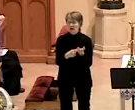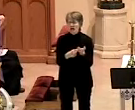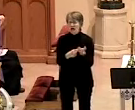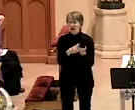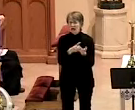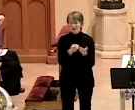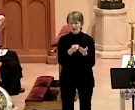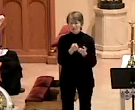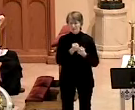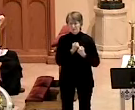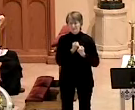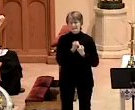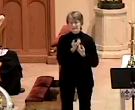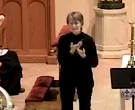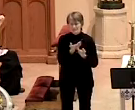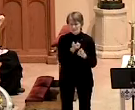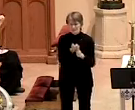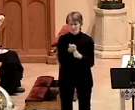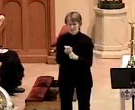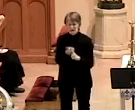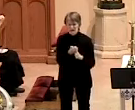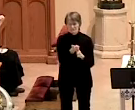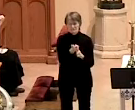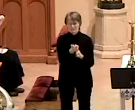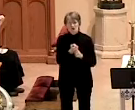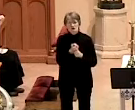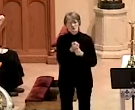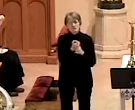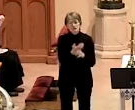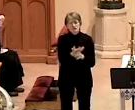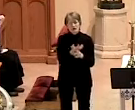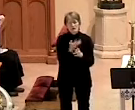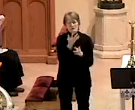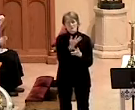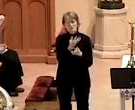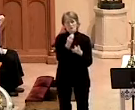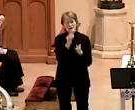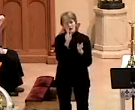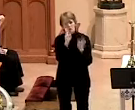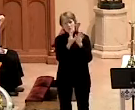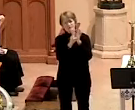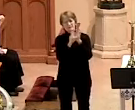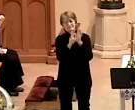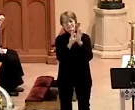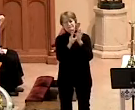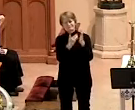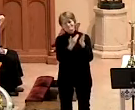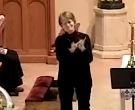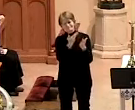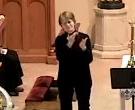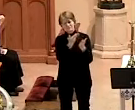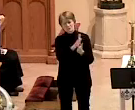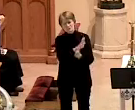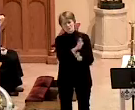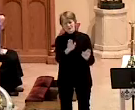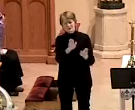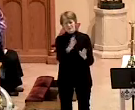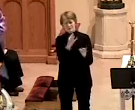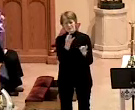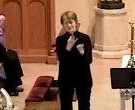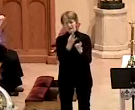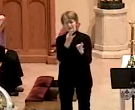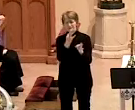give of themselves to share the beauty and the witness to their faith. There's different ways to give